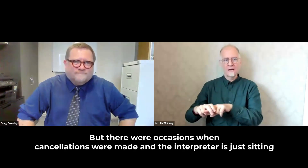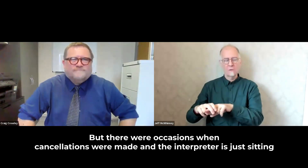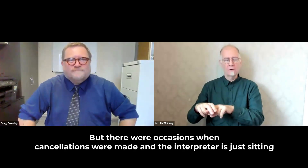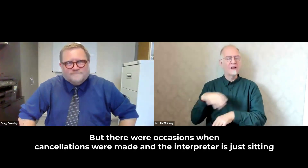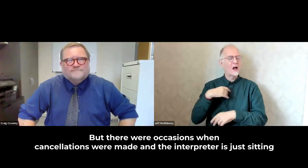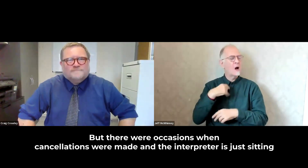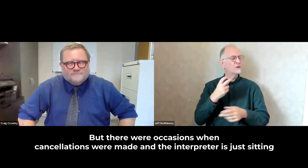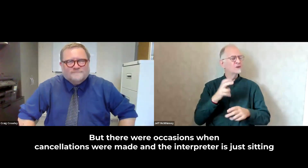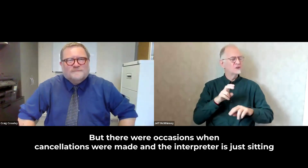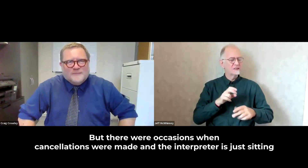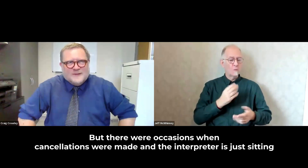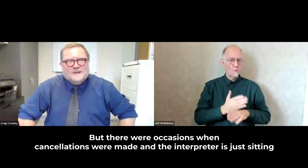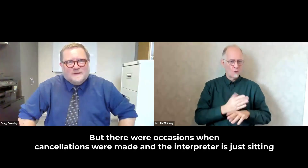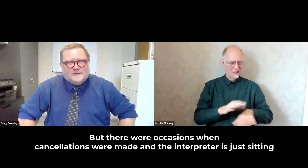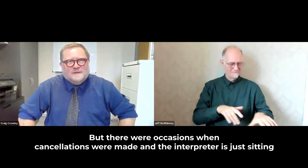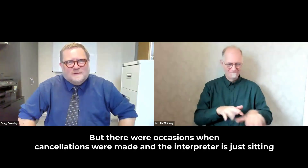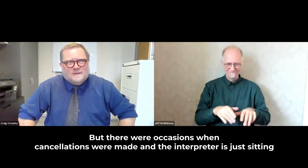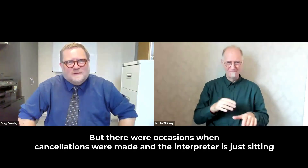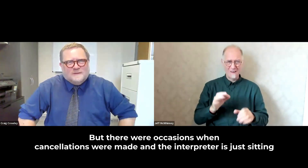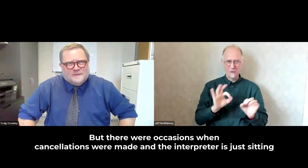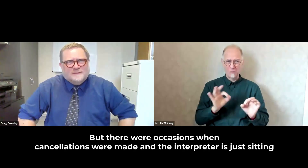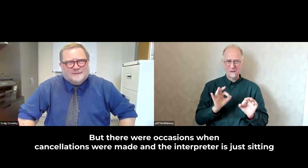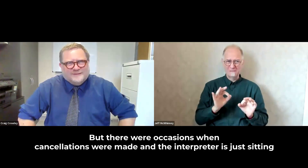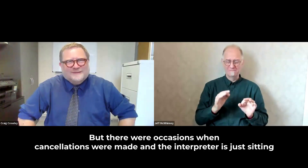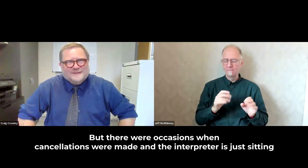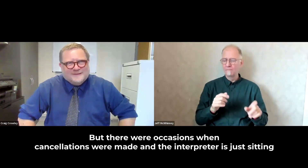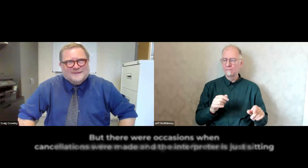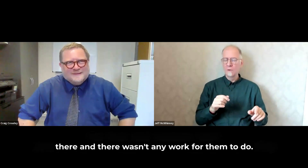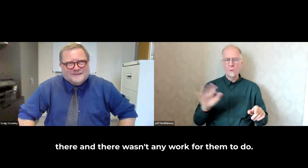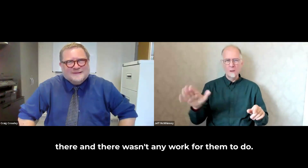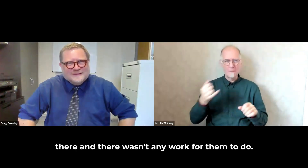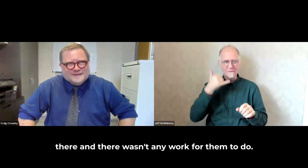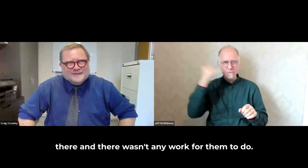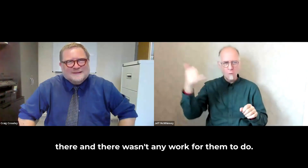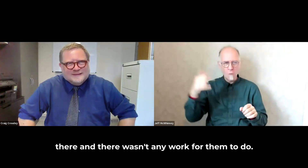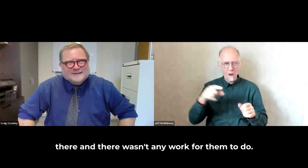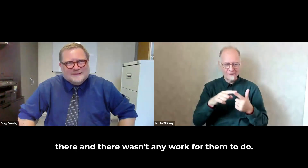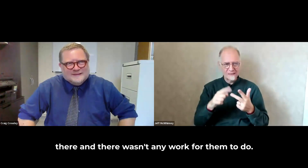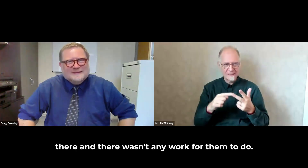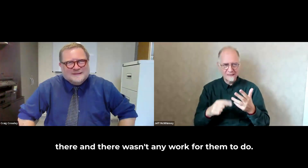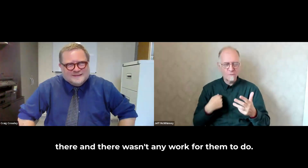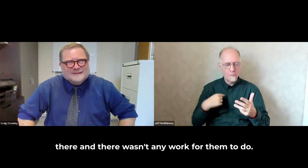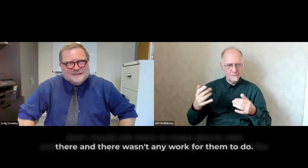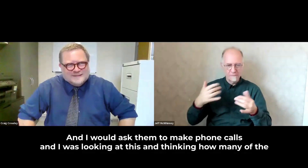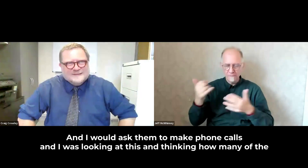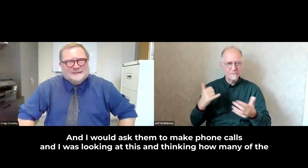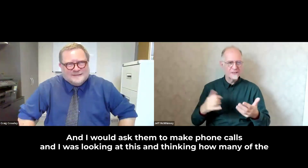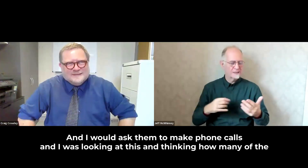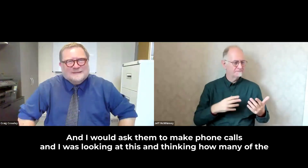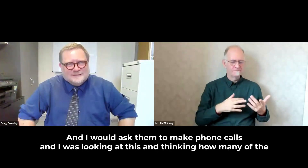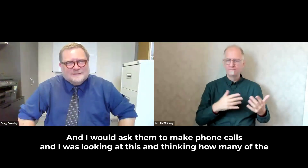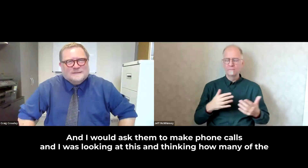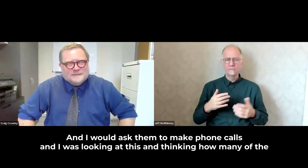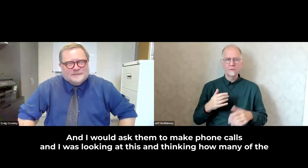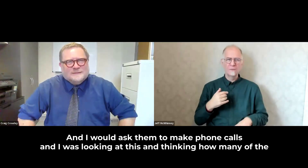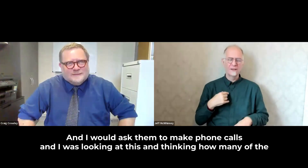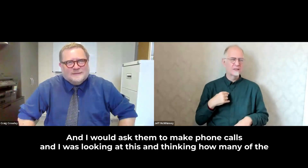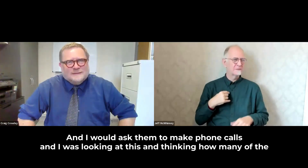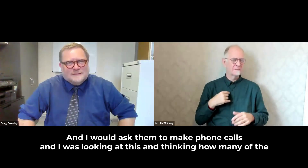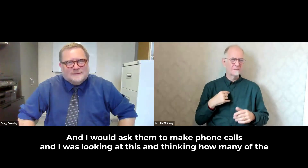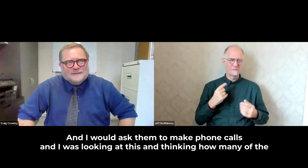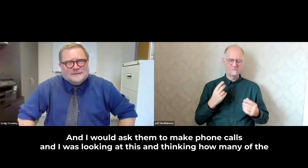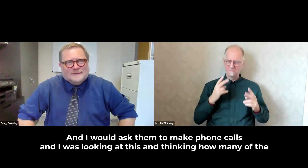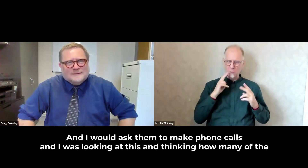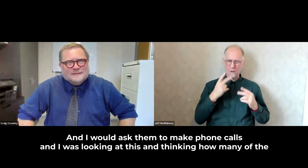when cancellations were made and the interpreters just sitting there and there wasn't any work for them to do. And I would ask them to make phone